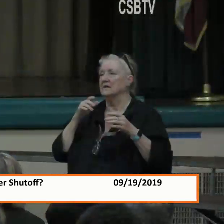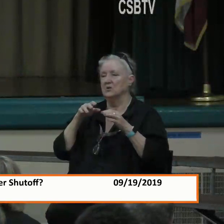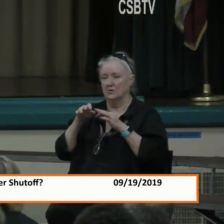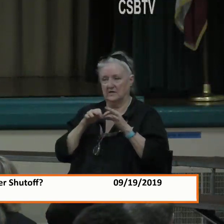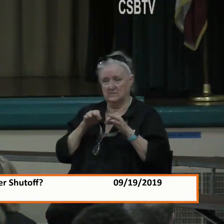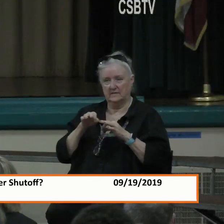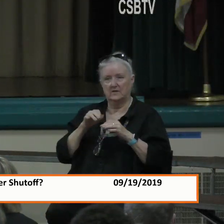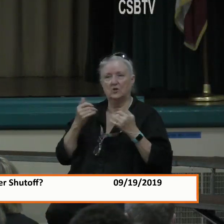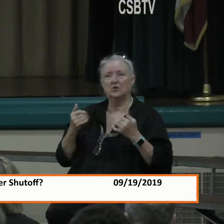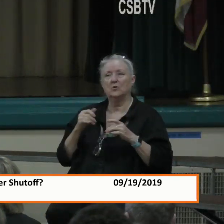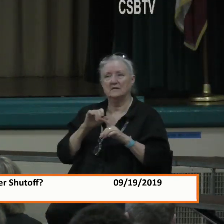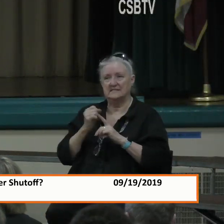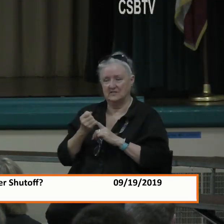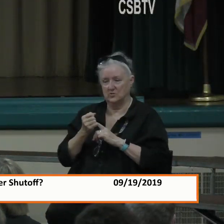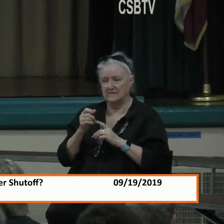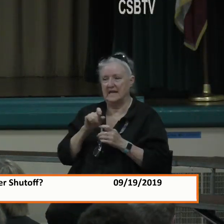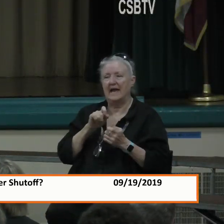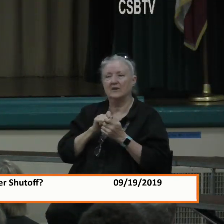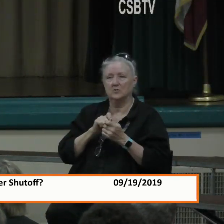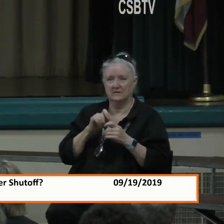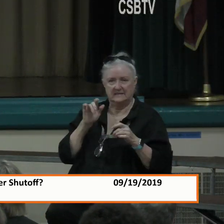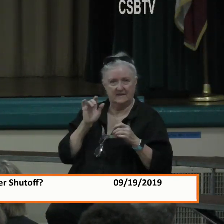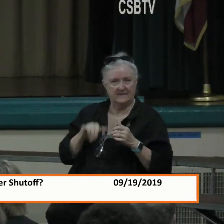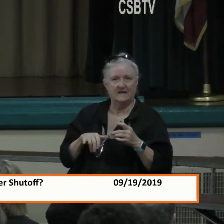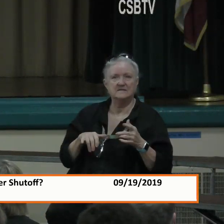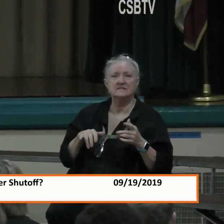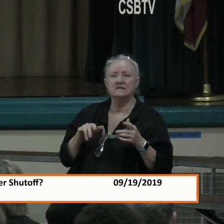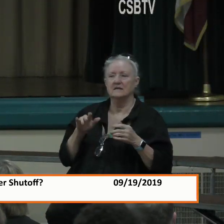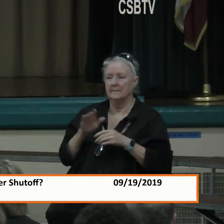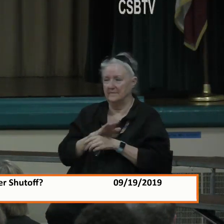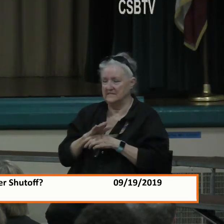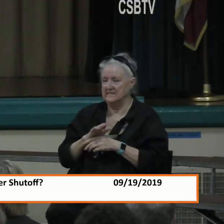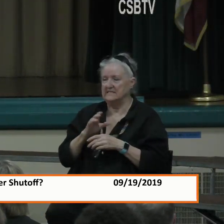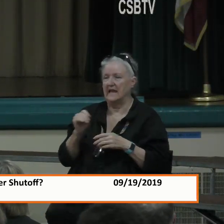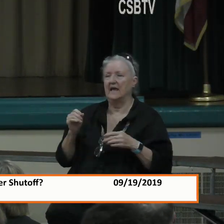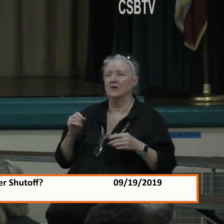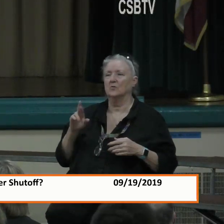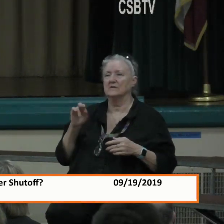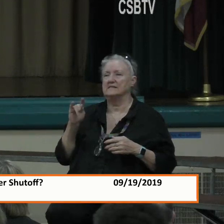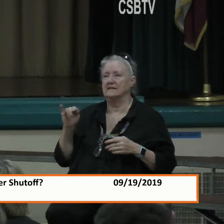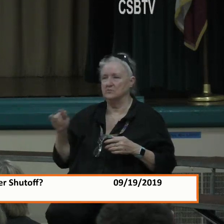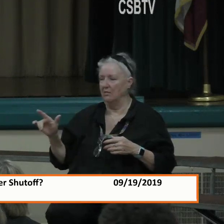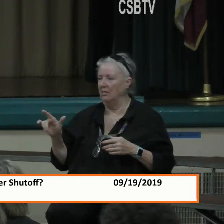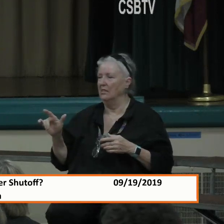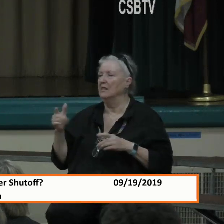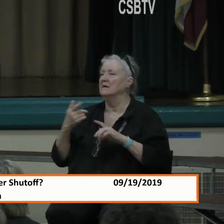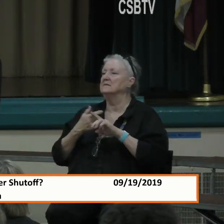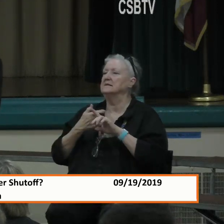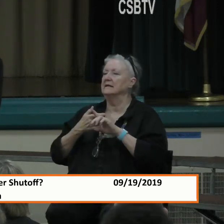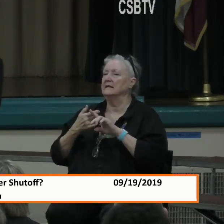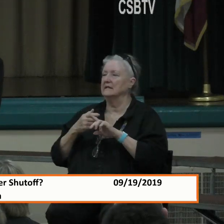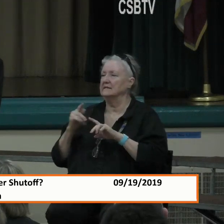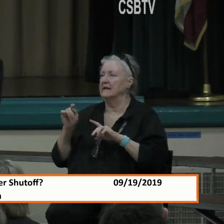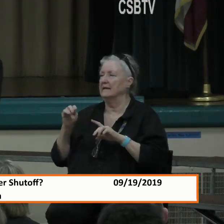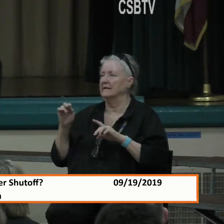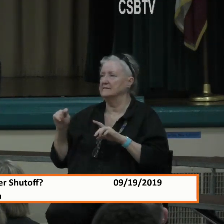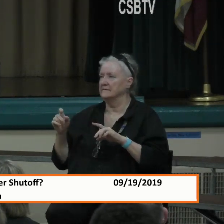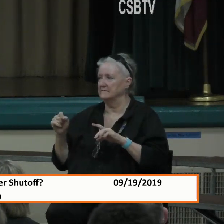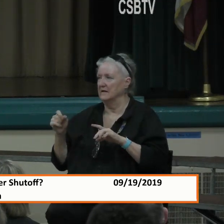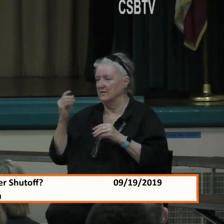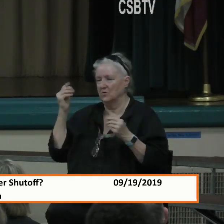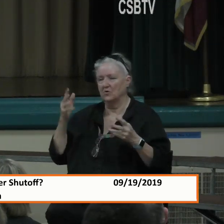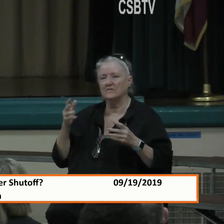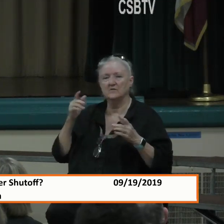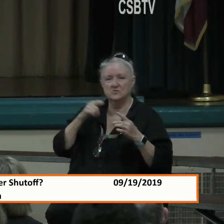current situation accurately, and that's for both, business and residential tenants. The notification goes